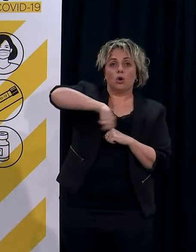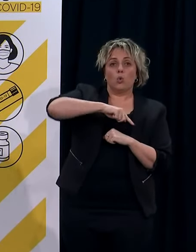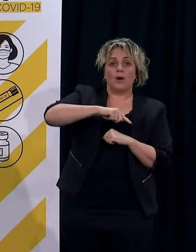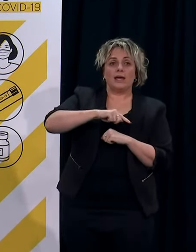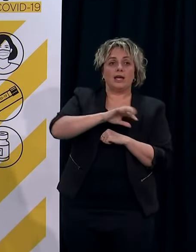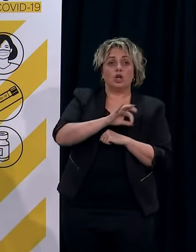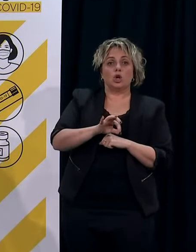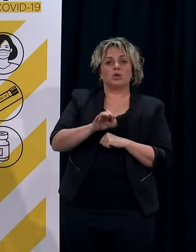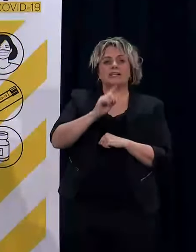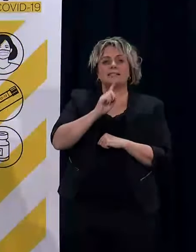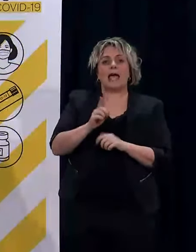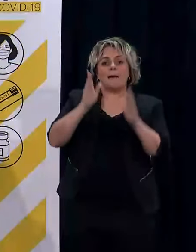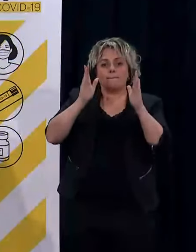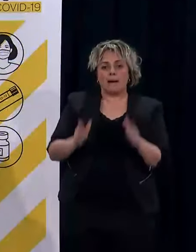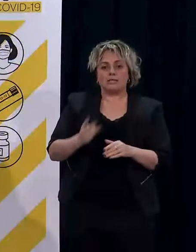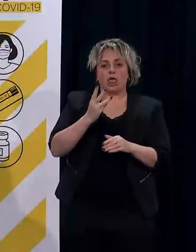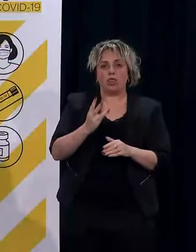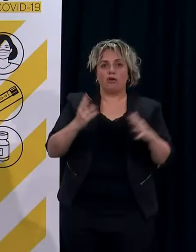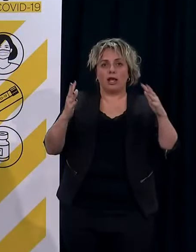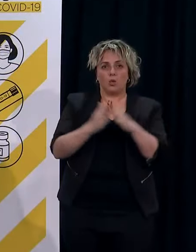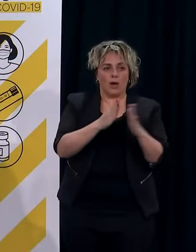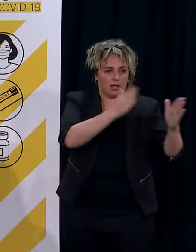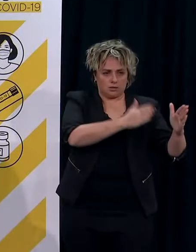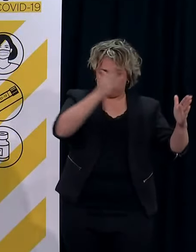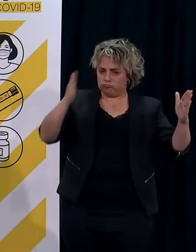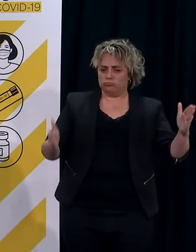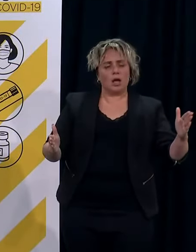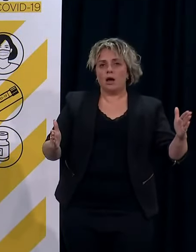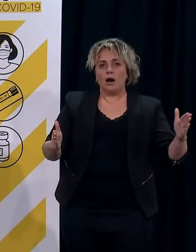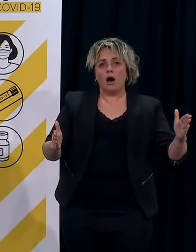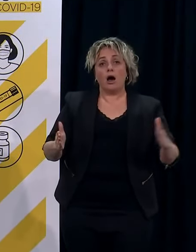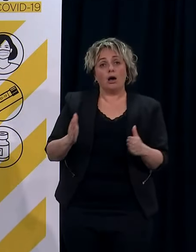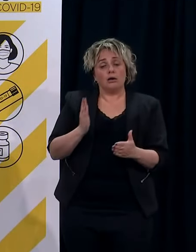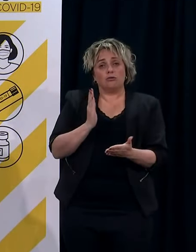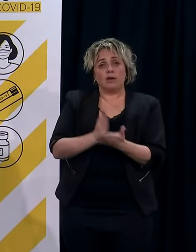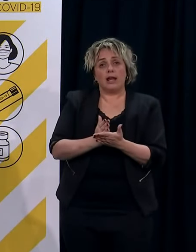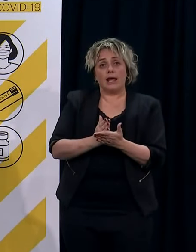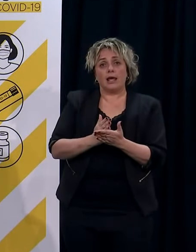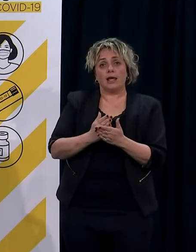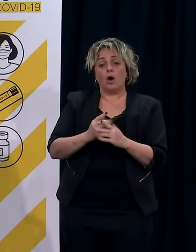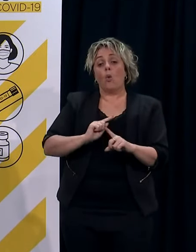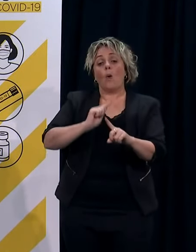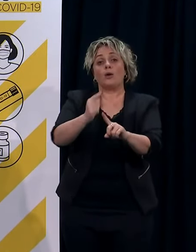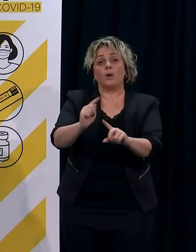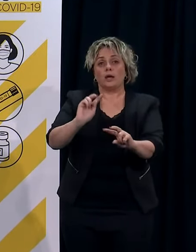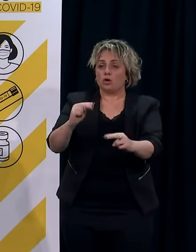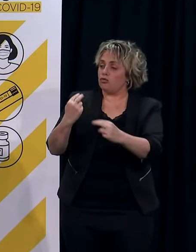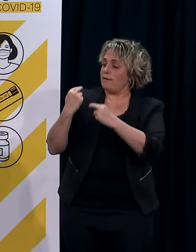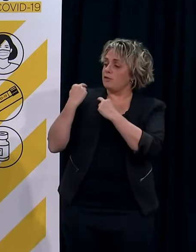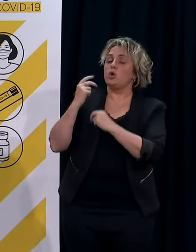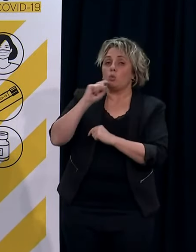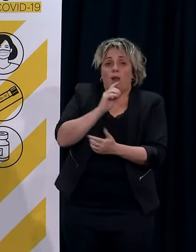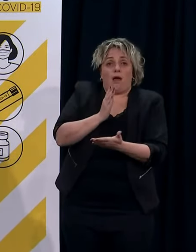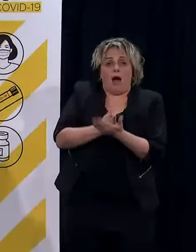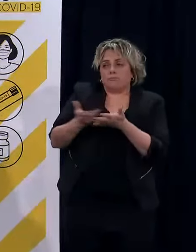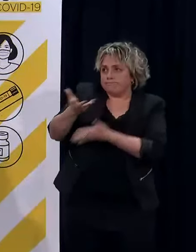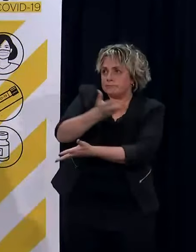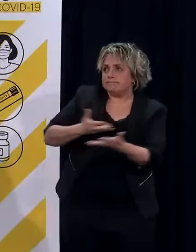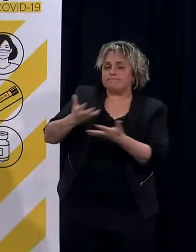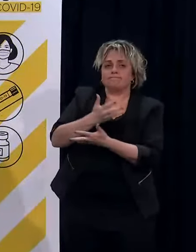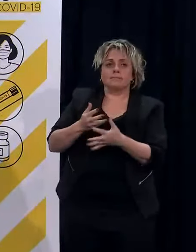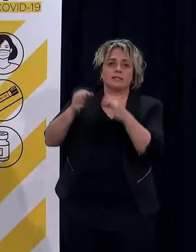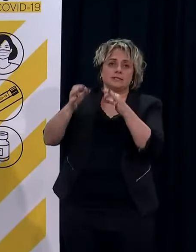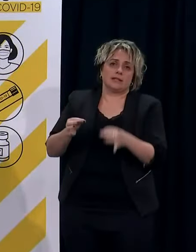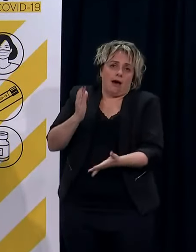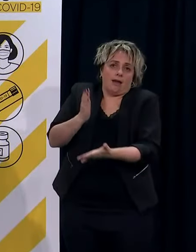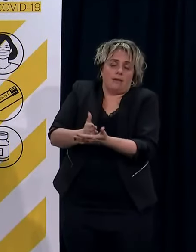3 weeks. We haven't. We will very genuinely, after 7 days, assess that risk and make a decision based on it. And yes, we haven't had a case in